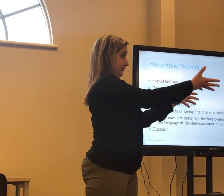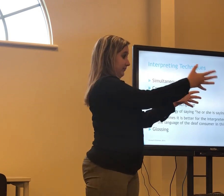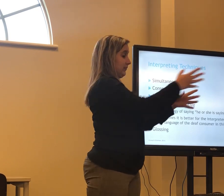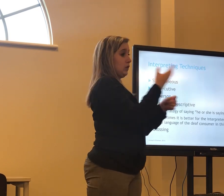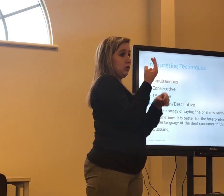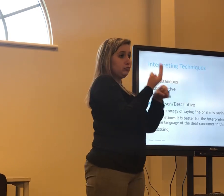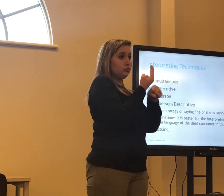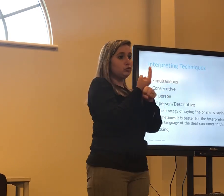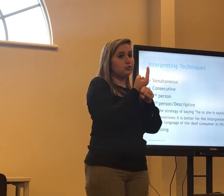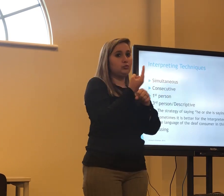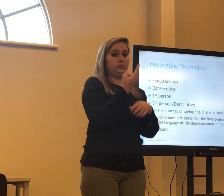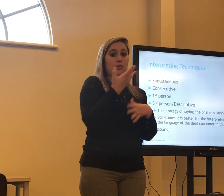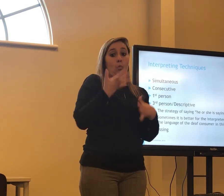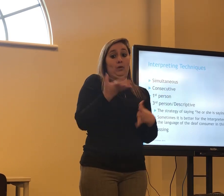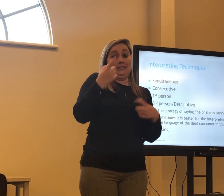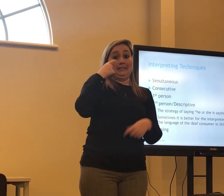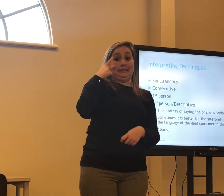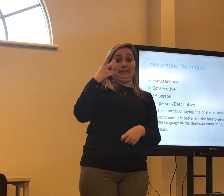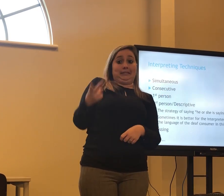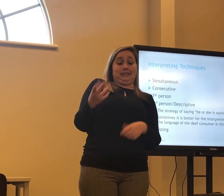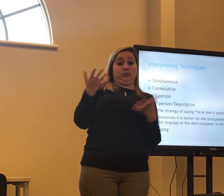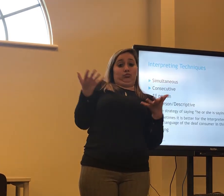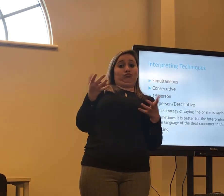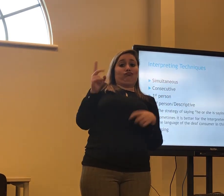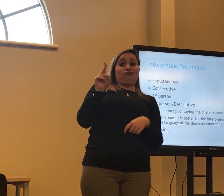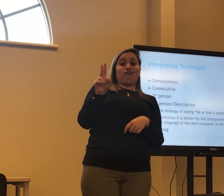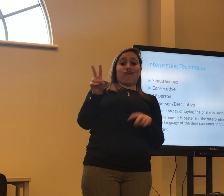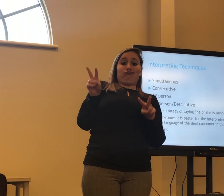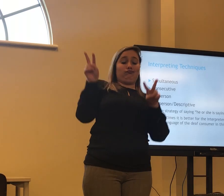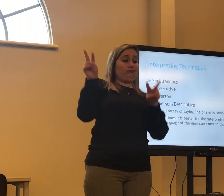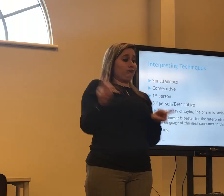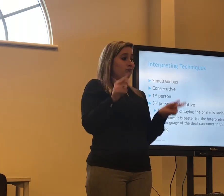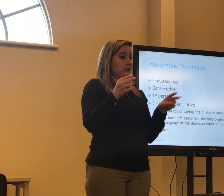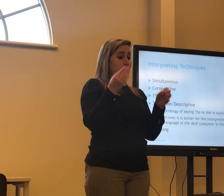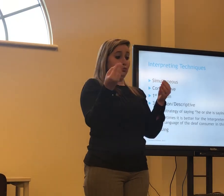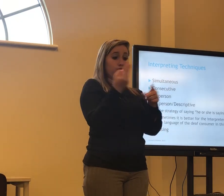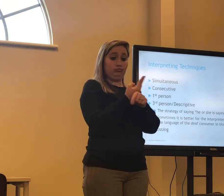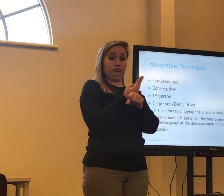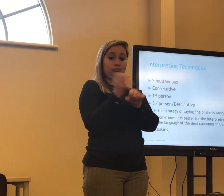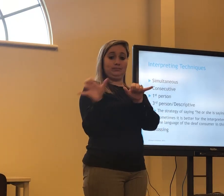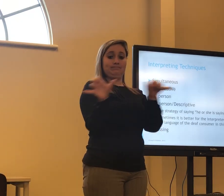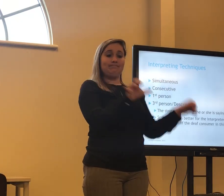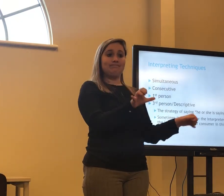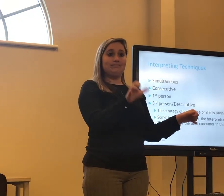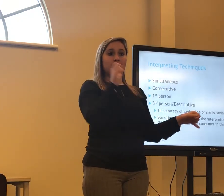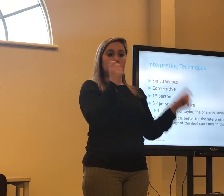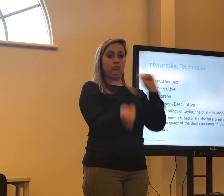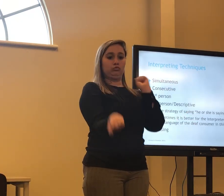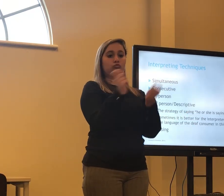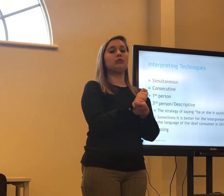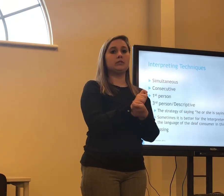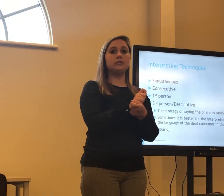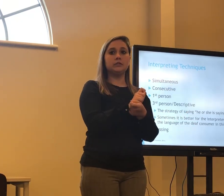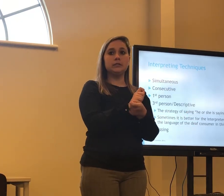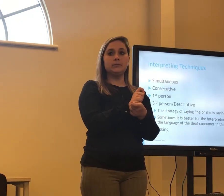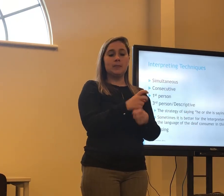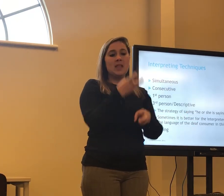default. It's very tough for a lot of hearing professionals to understand this, what glossing is and why I'm using